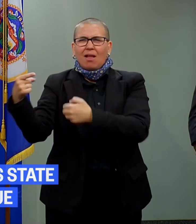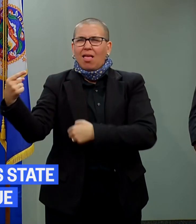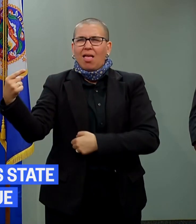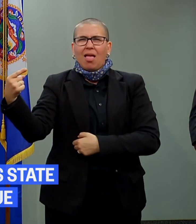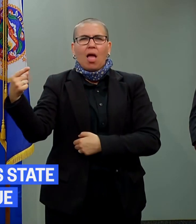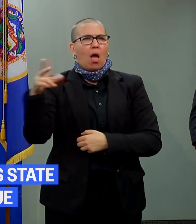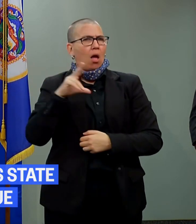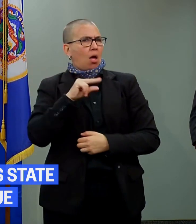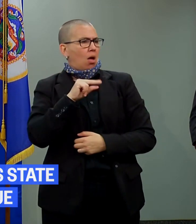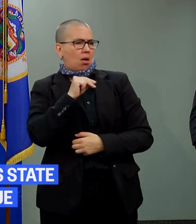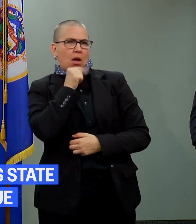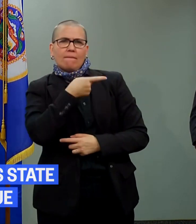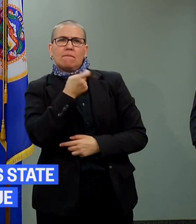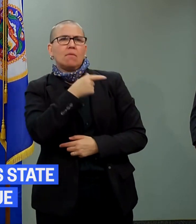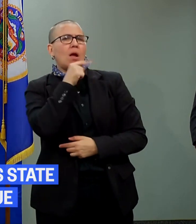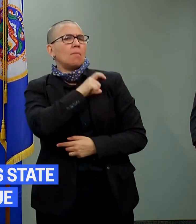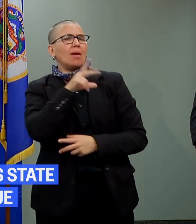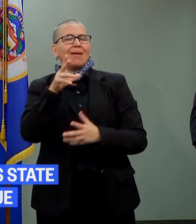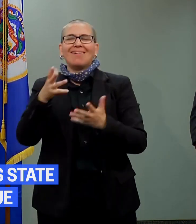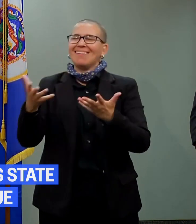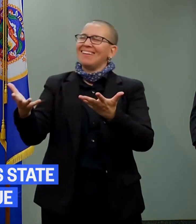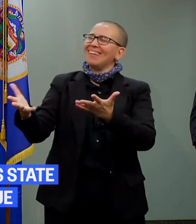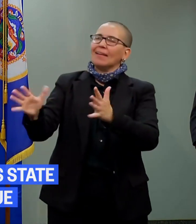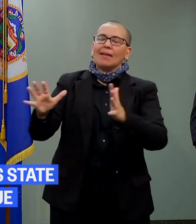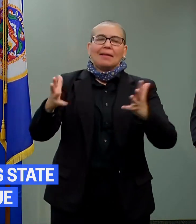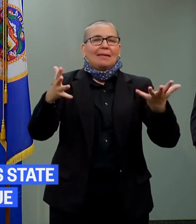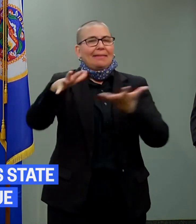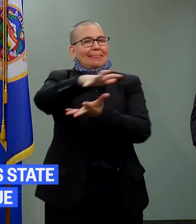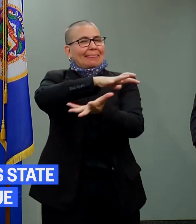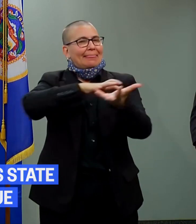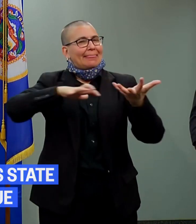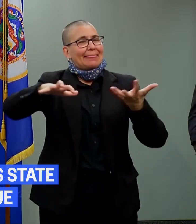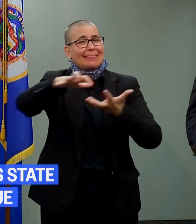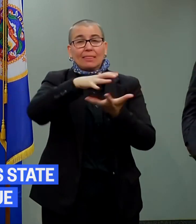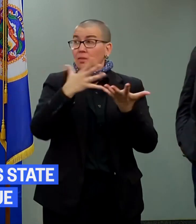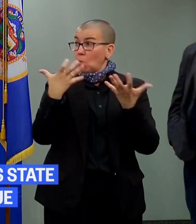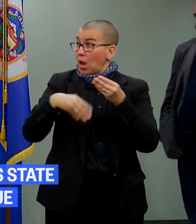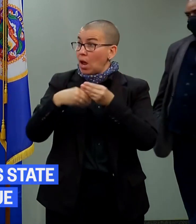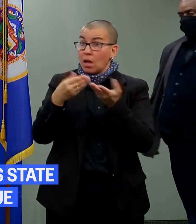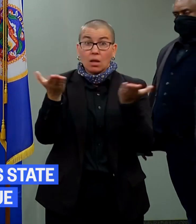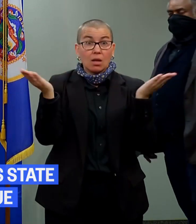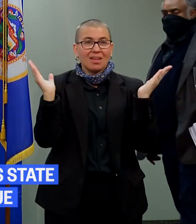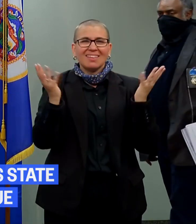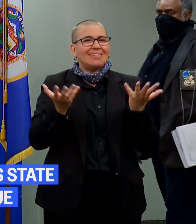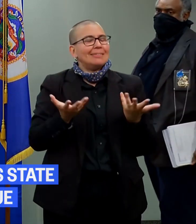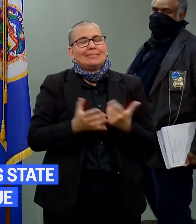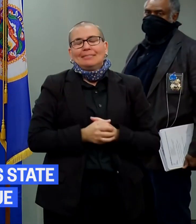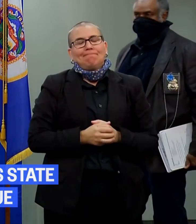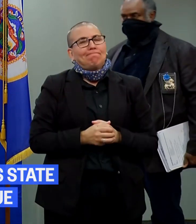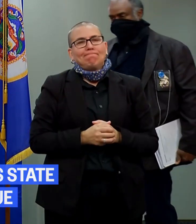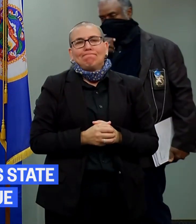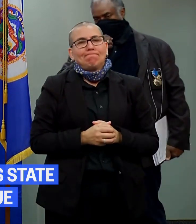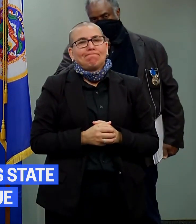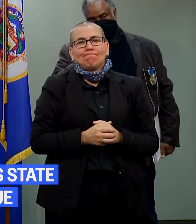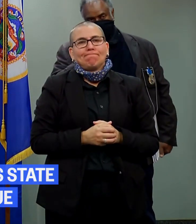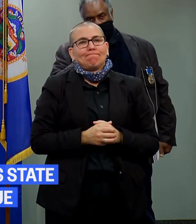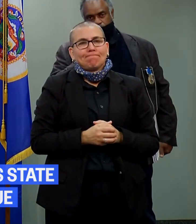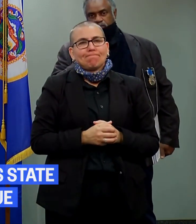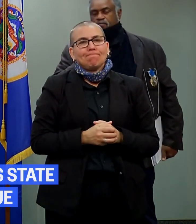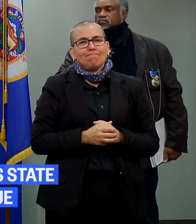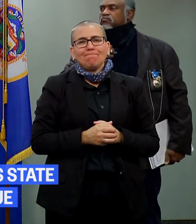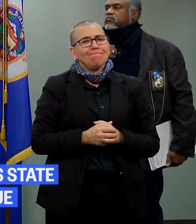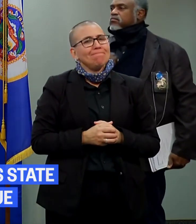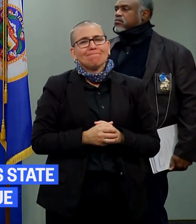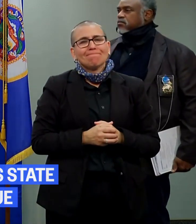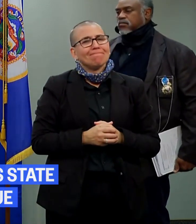do think it's an important question. At this time, I don't know if there's anything to add. I don't have any specifics on this other than to be able to say that it does not look like the